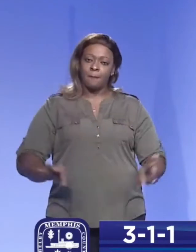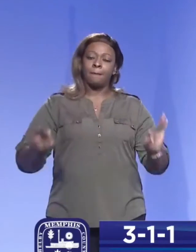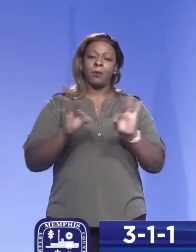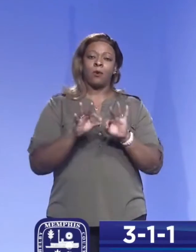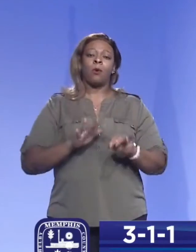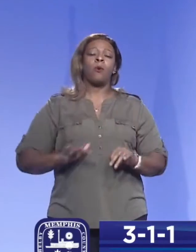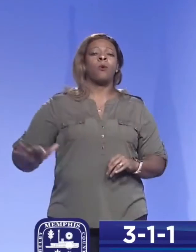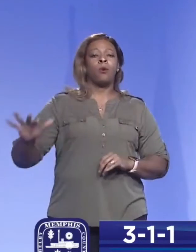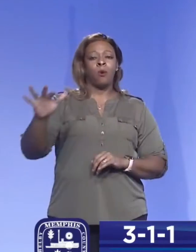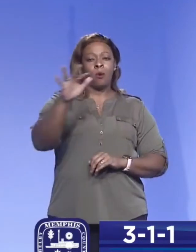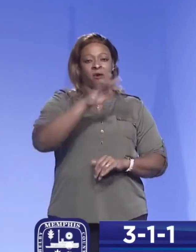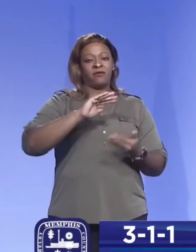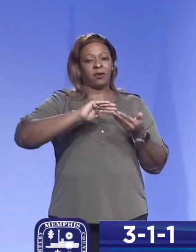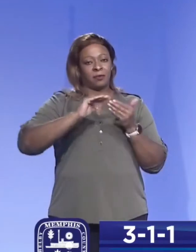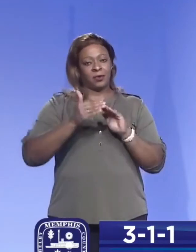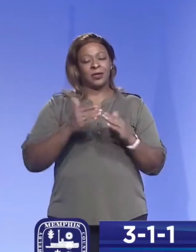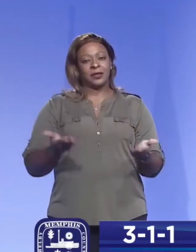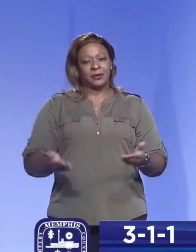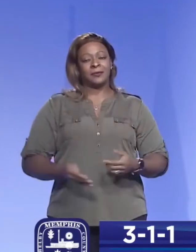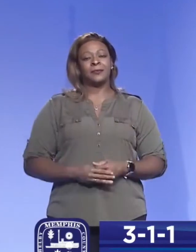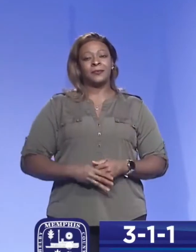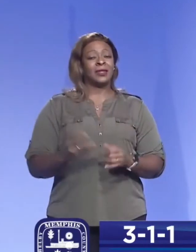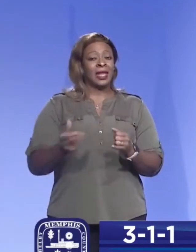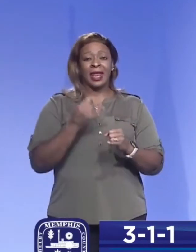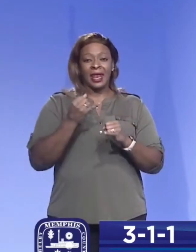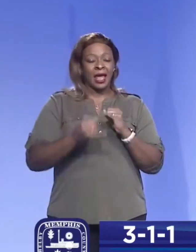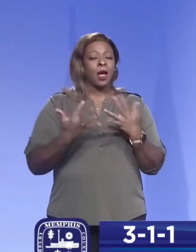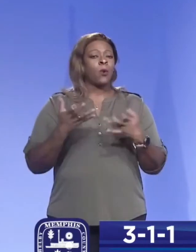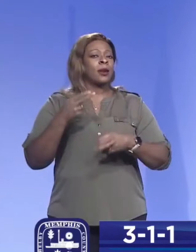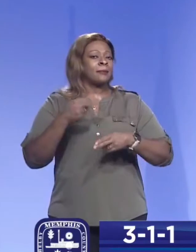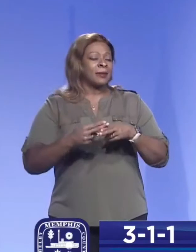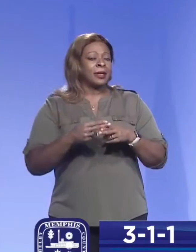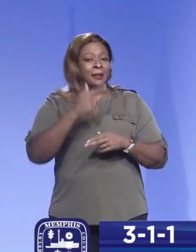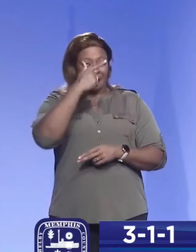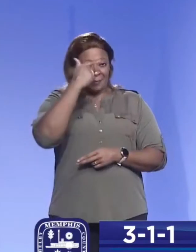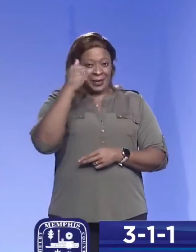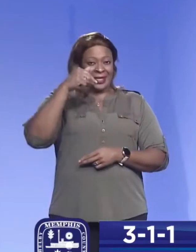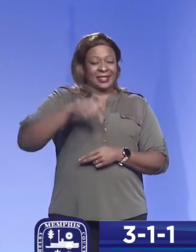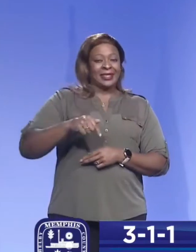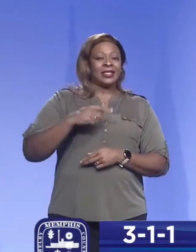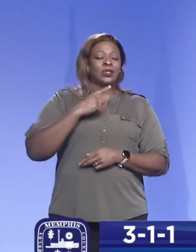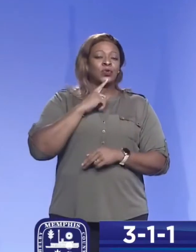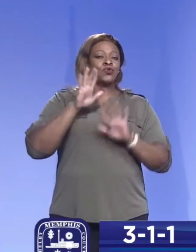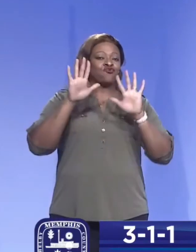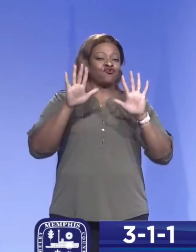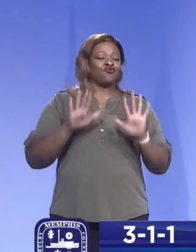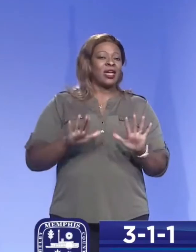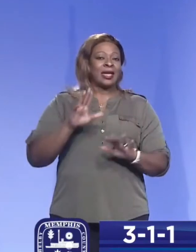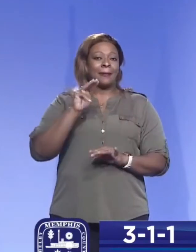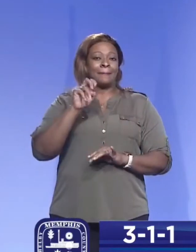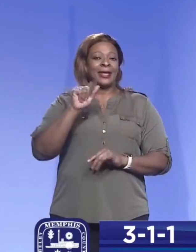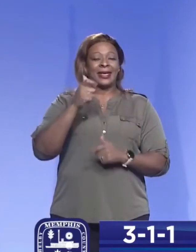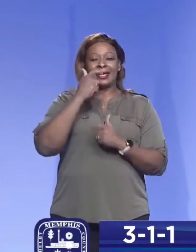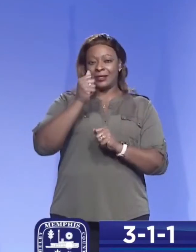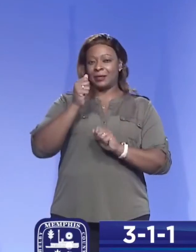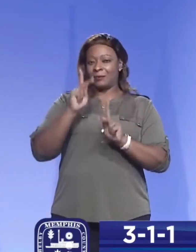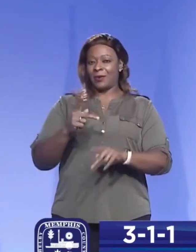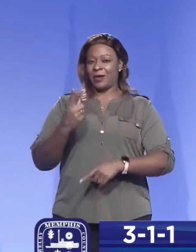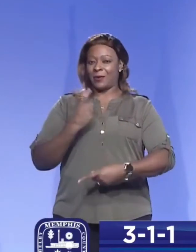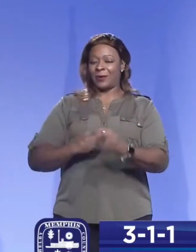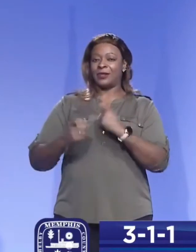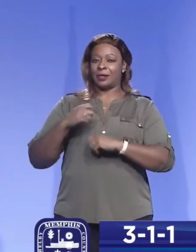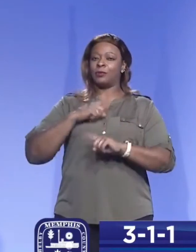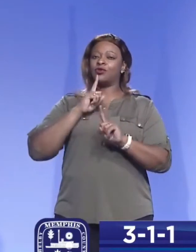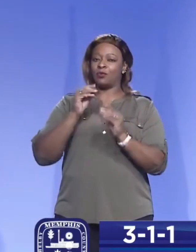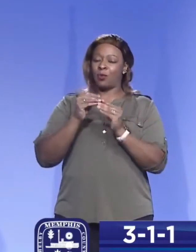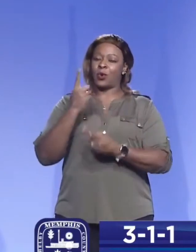the entire community. And lastly, I will mention, just because it is of great media interest and we've had questions, I can expect that there will